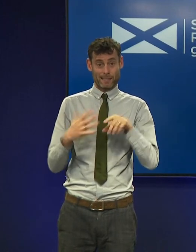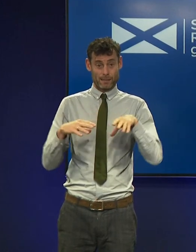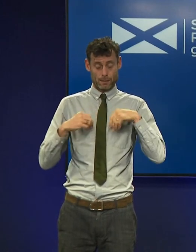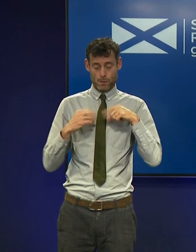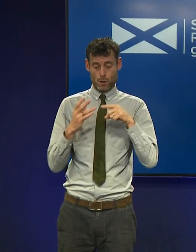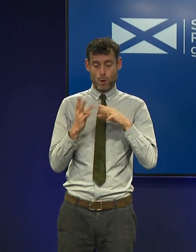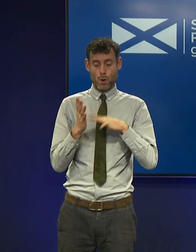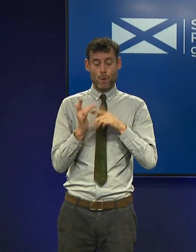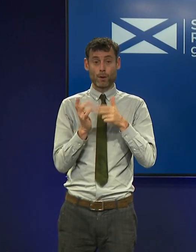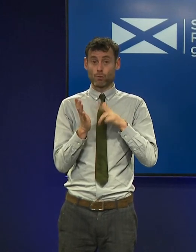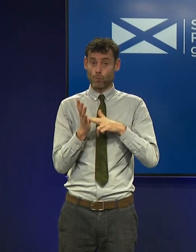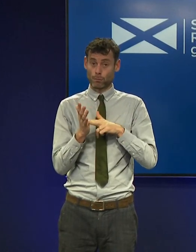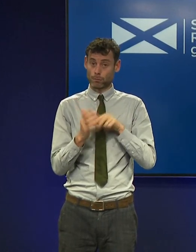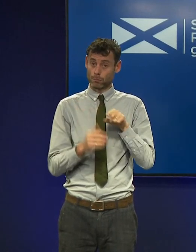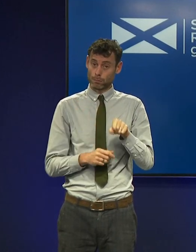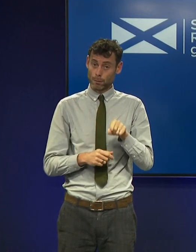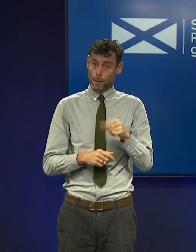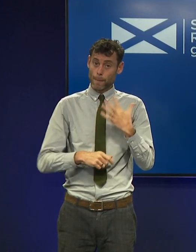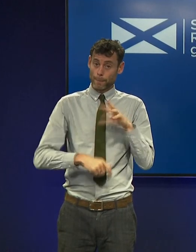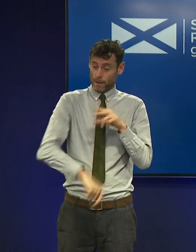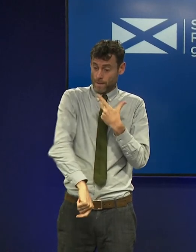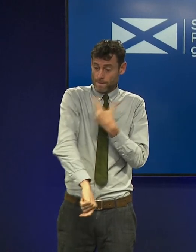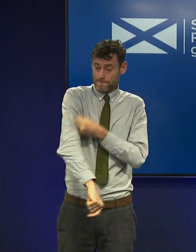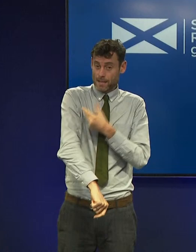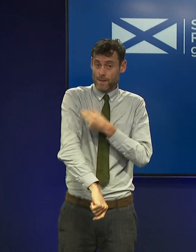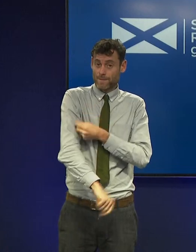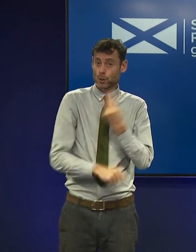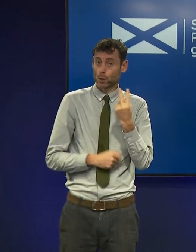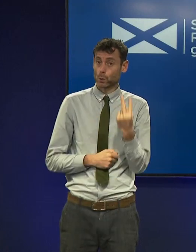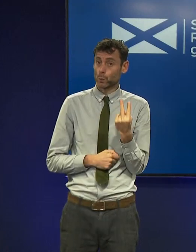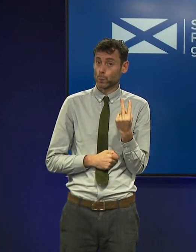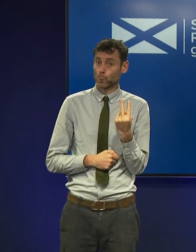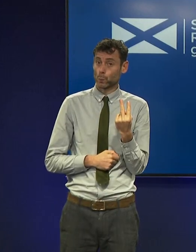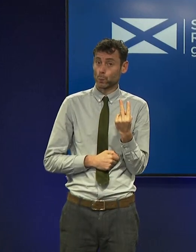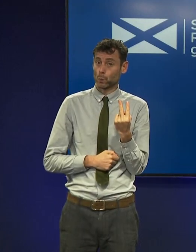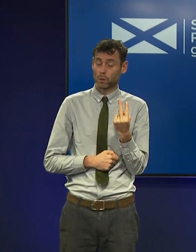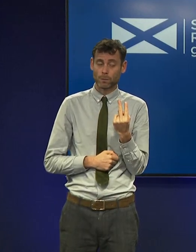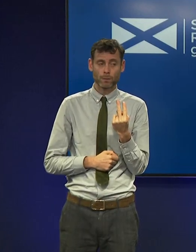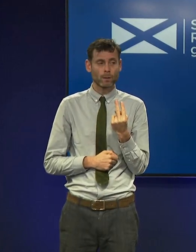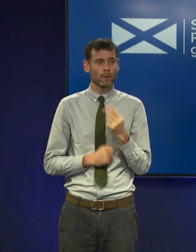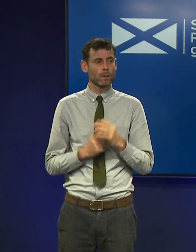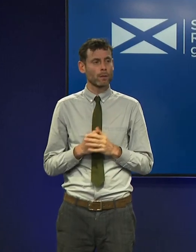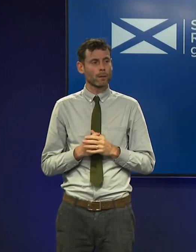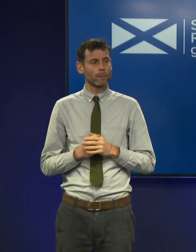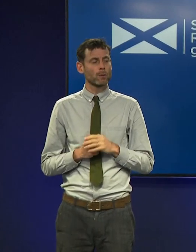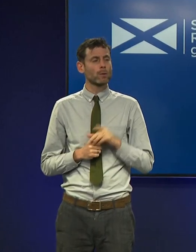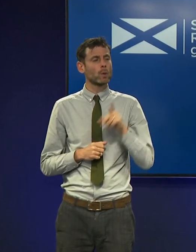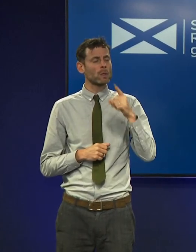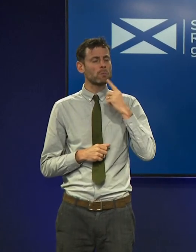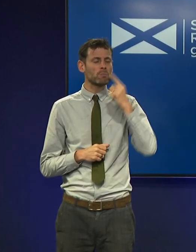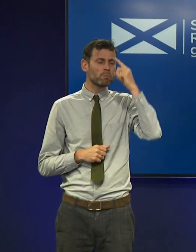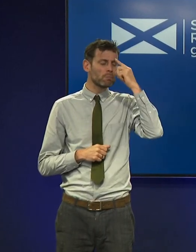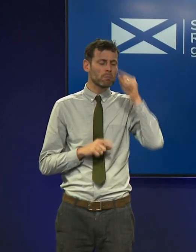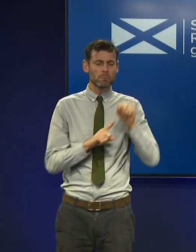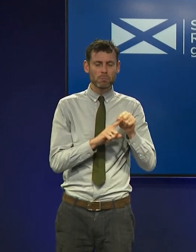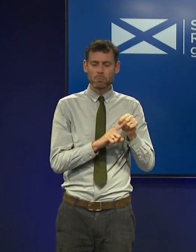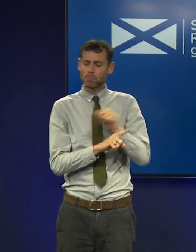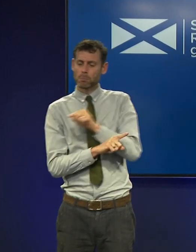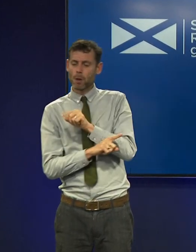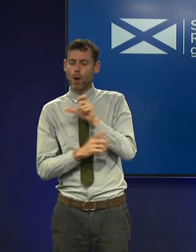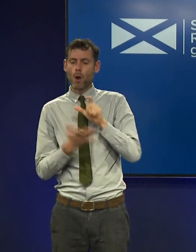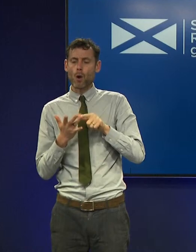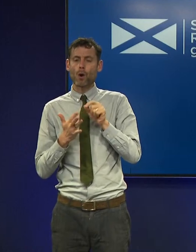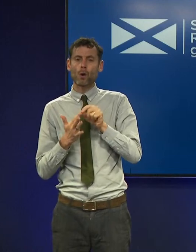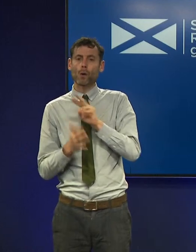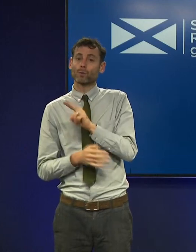double vaccinated? And I know you said that you don't know if there's any link to COP26, but do we know if